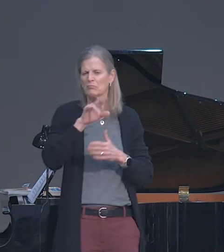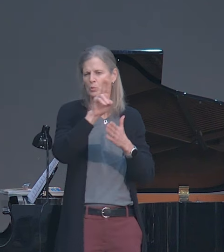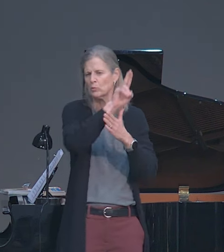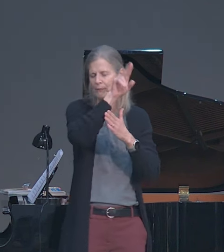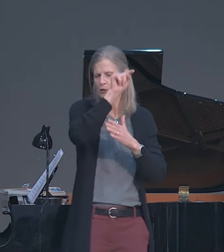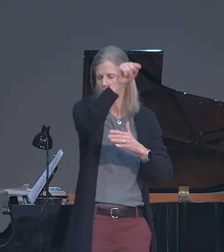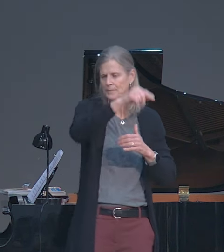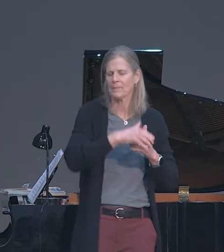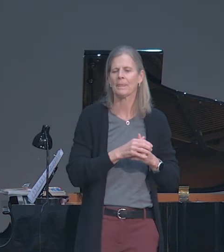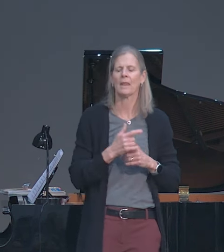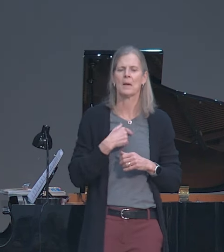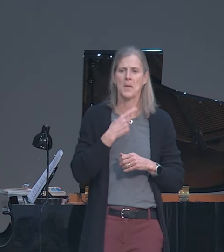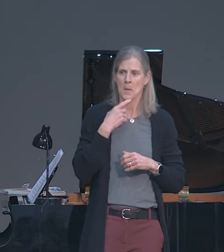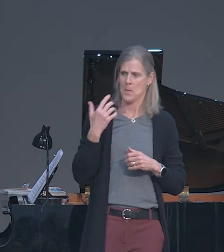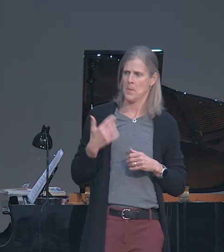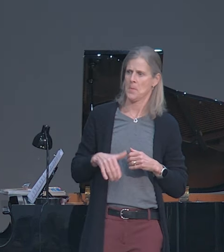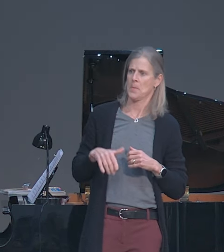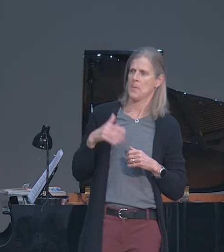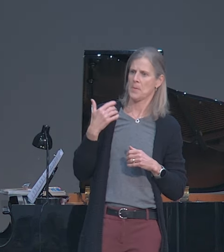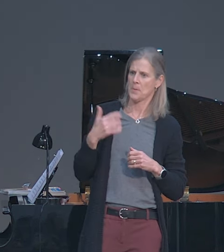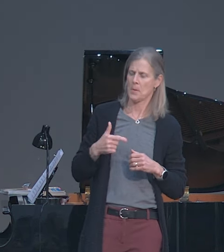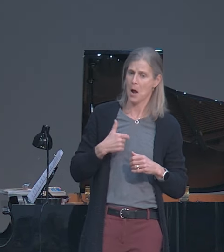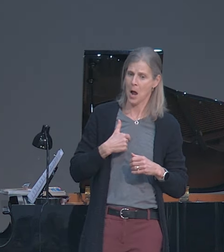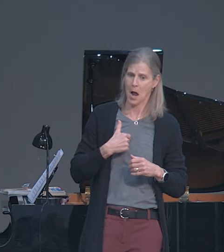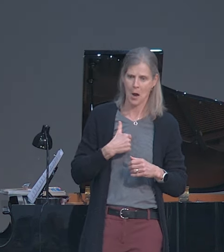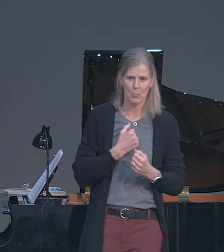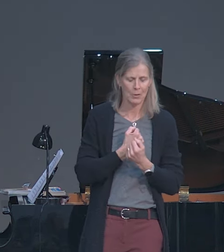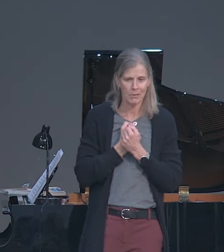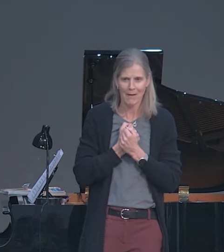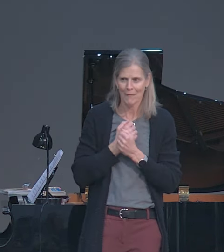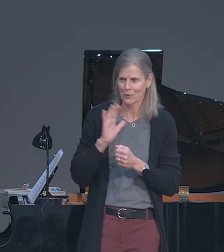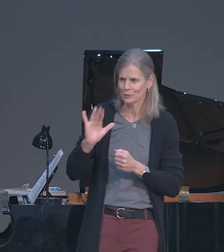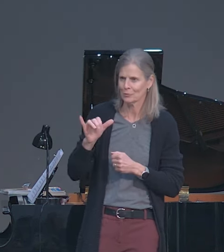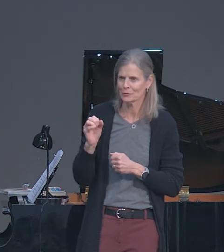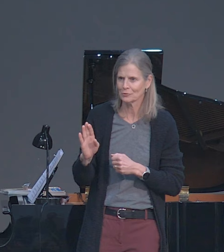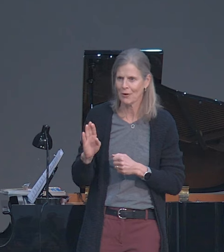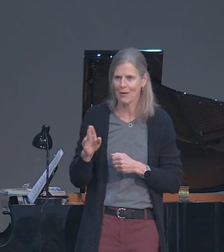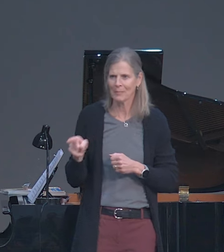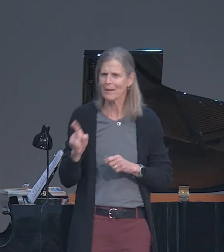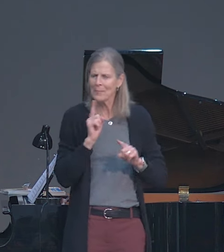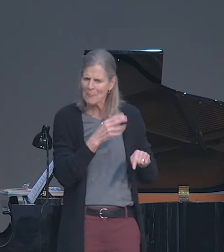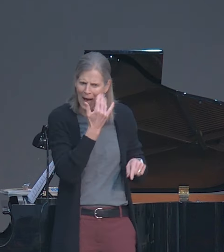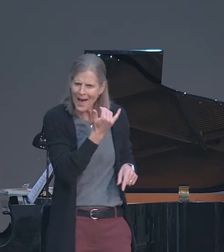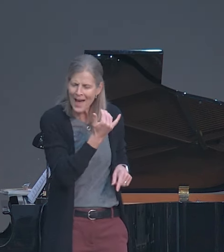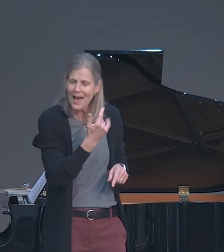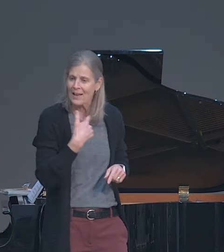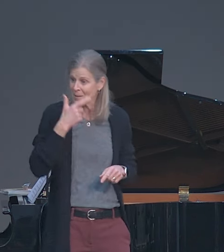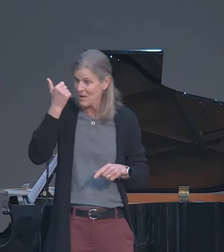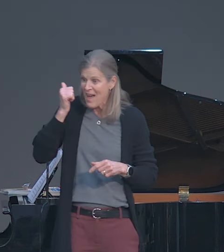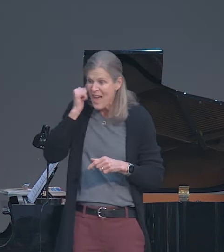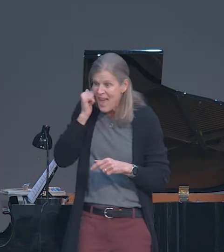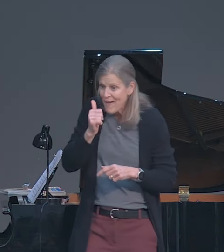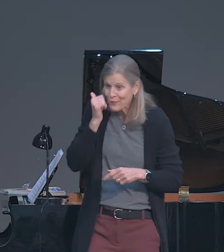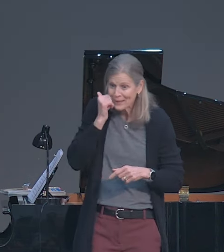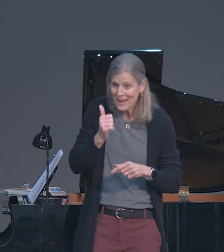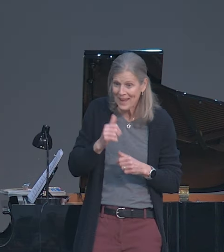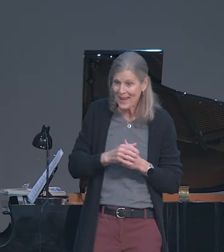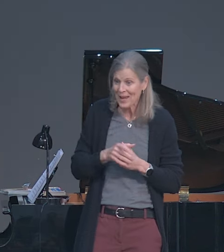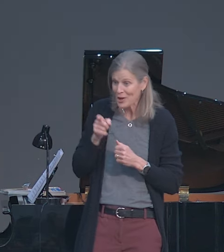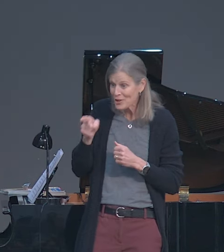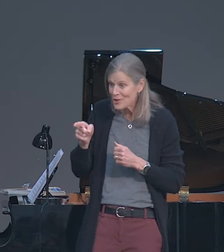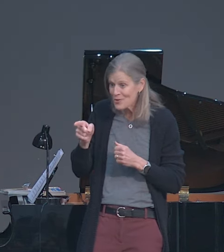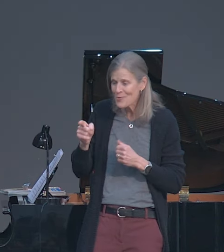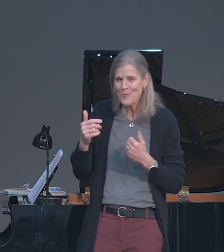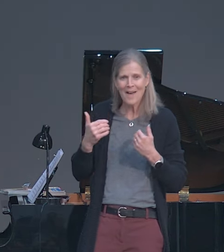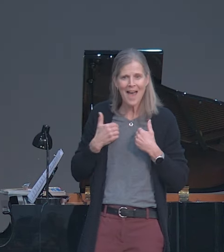And I said, "Man, I would love that job." He said, "Really? Why?" I said, because every day you get